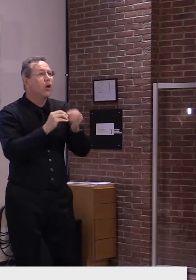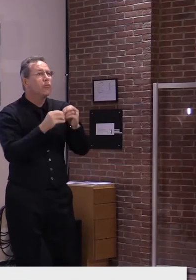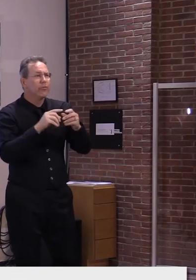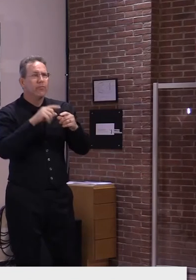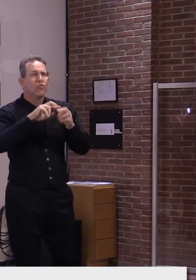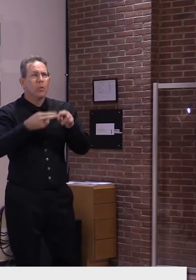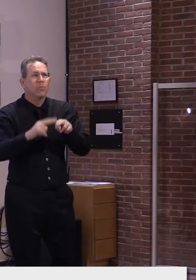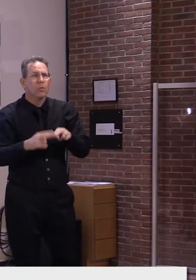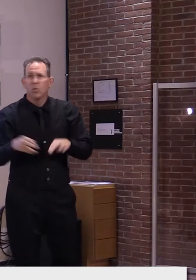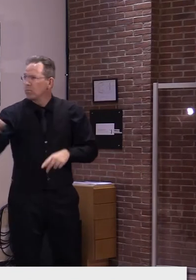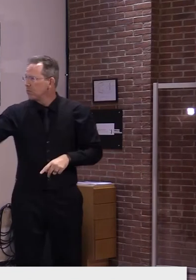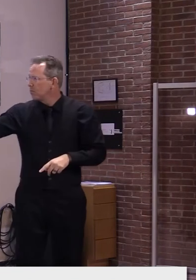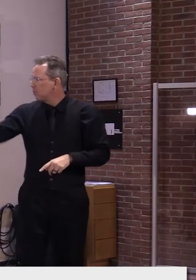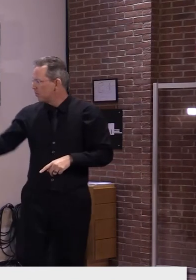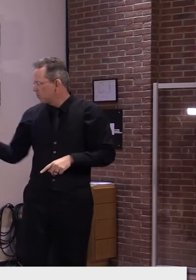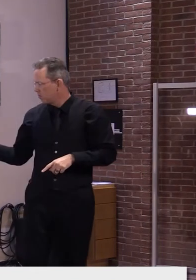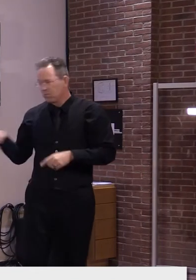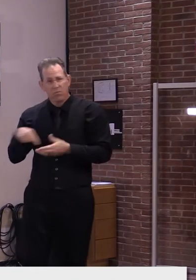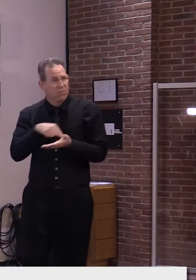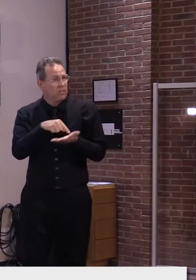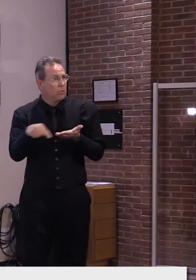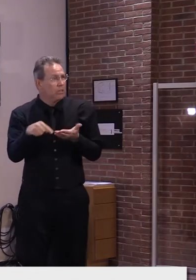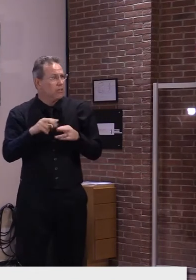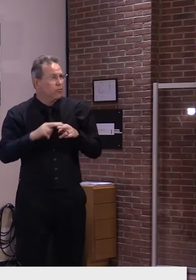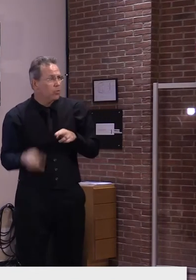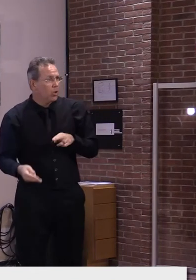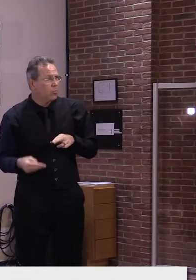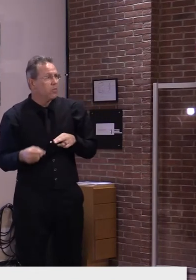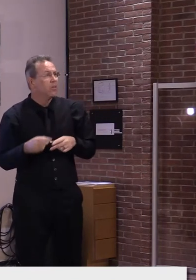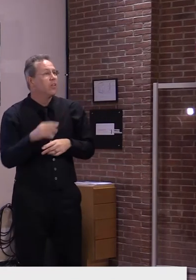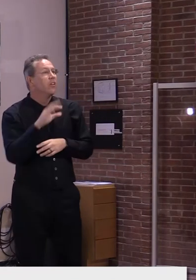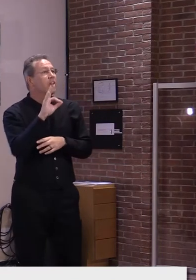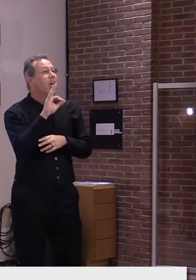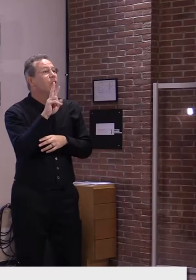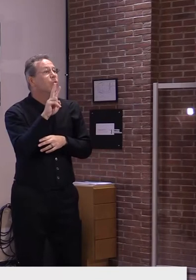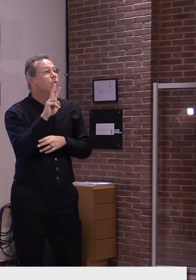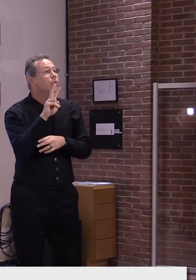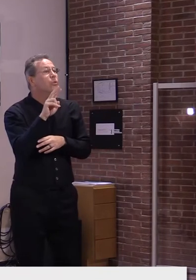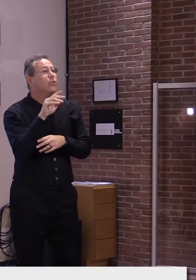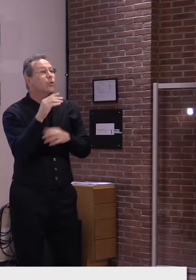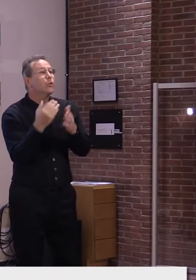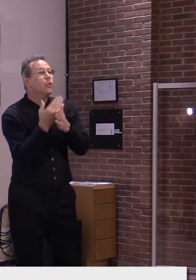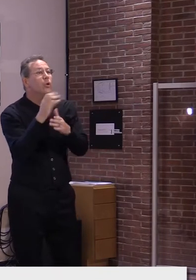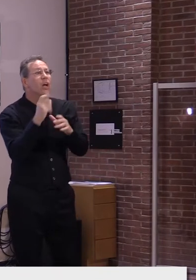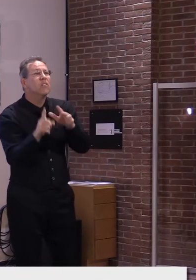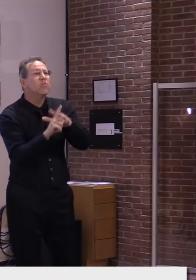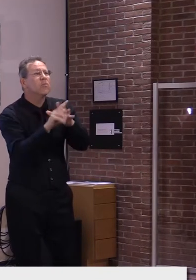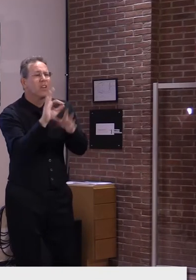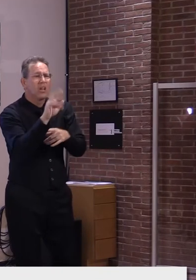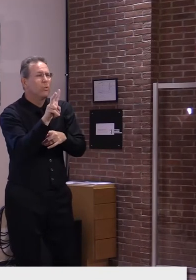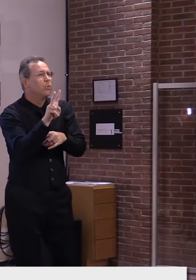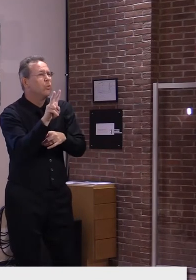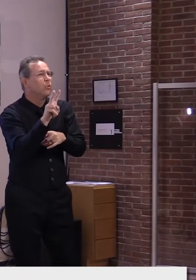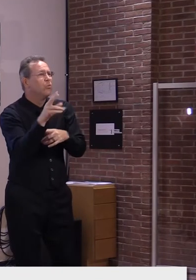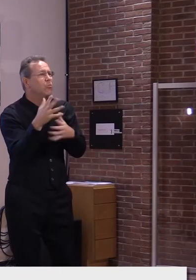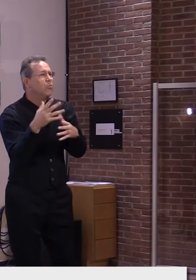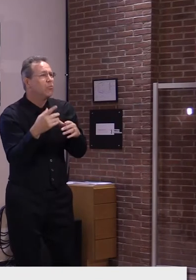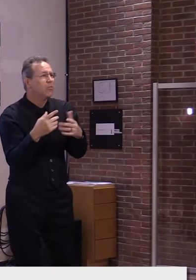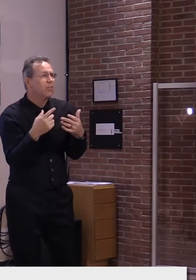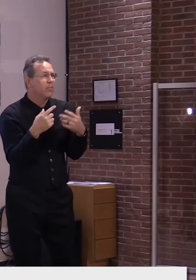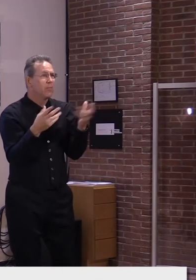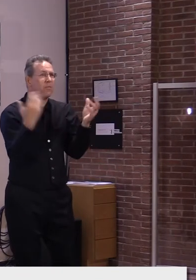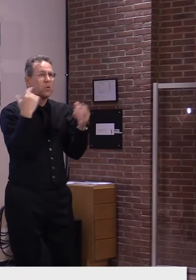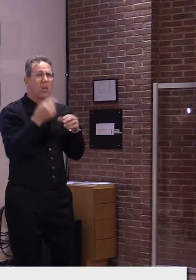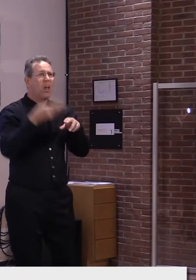only reporting 92 new COVID-19 cases, 129 fewer than last week. To illustrate